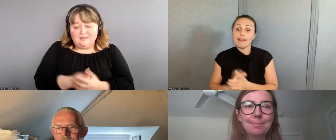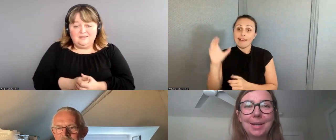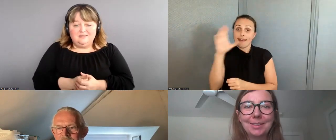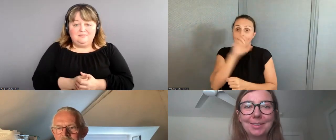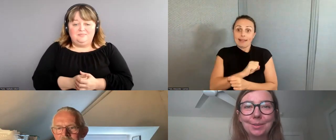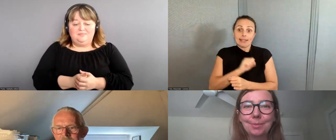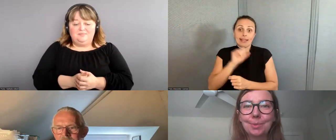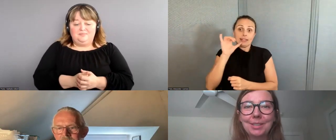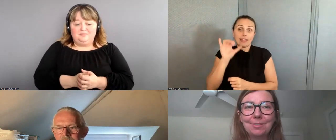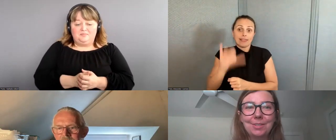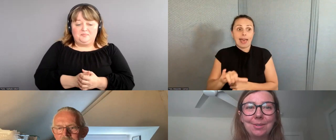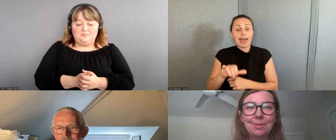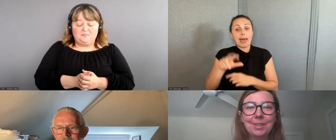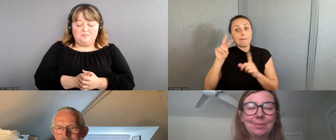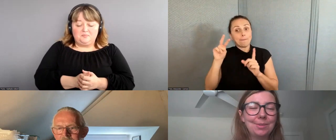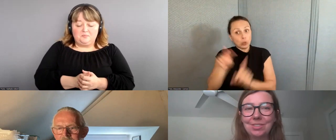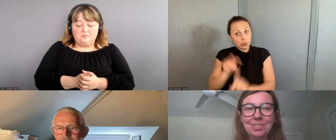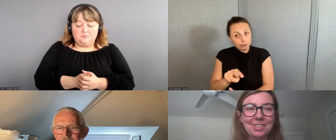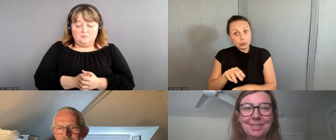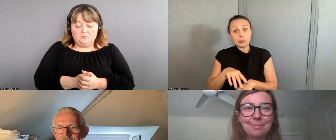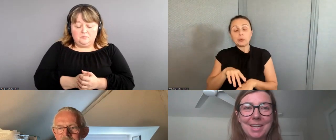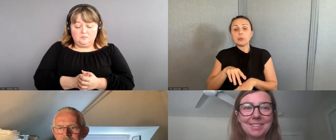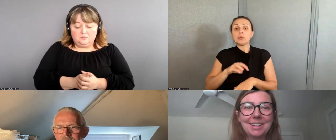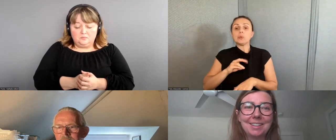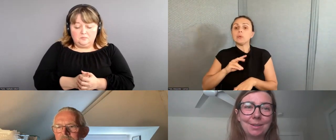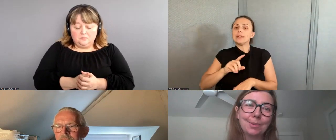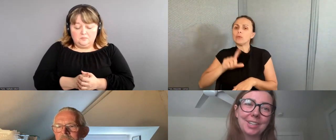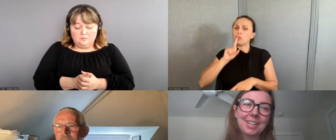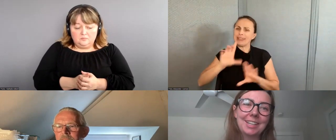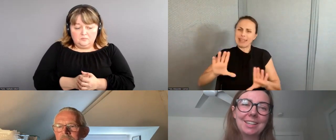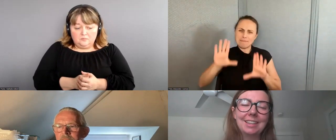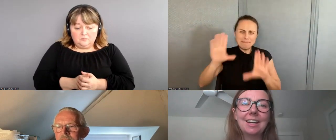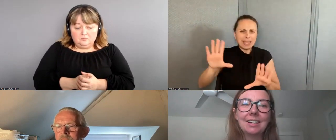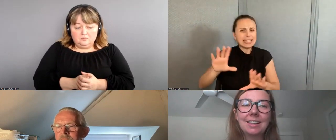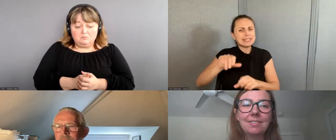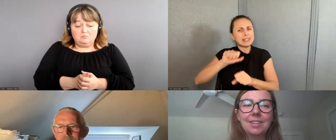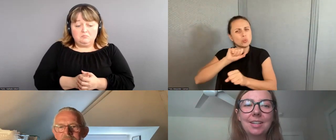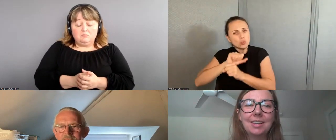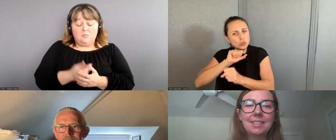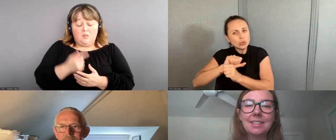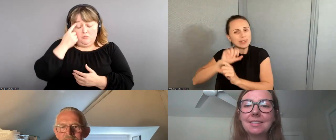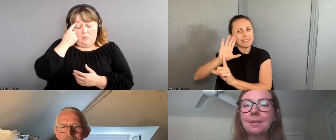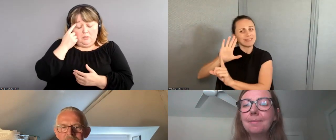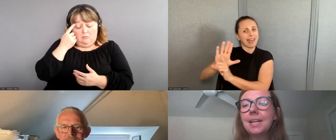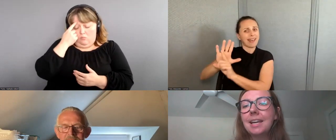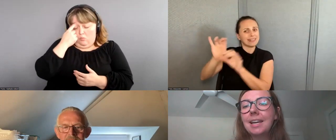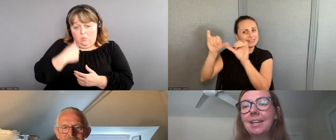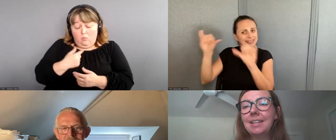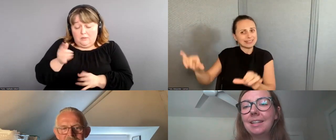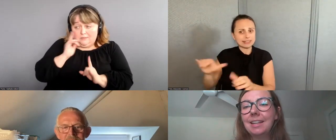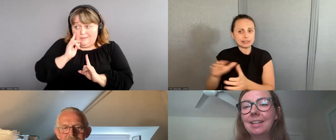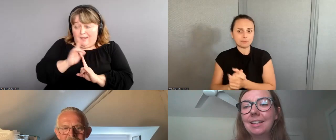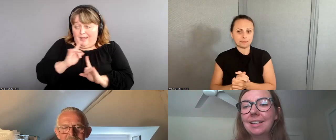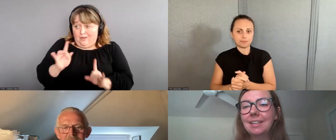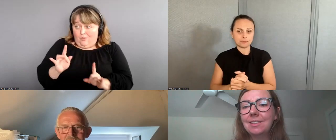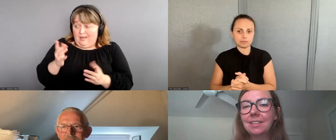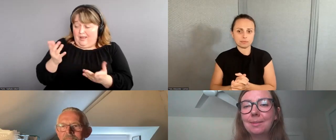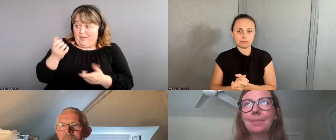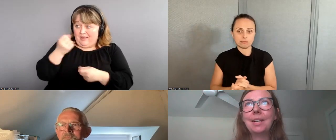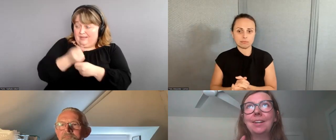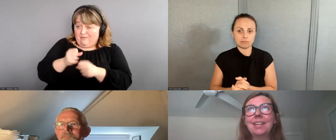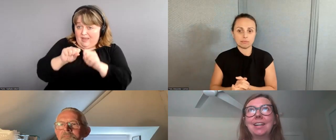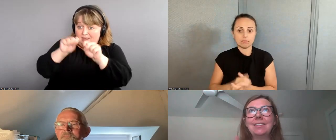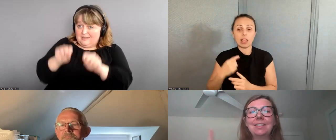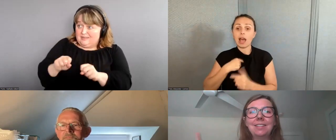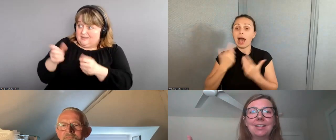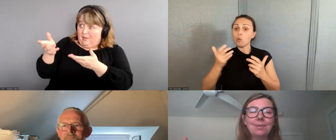that practical point of view, it was just amazing, like working in that kind of a system. And I'd like to